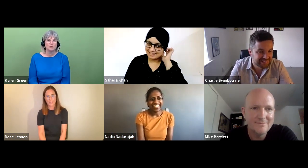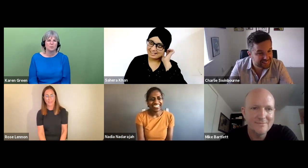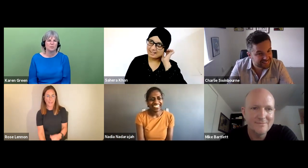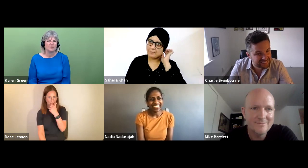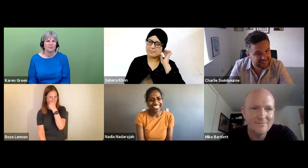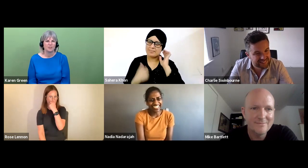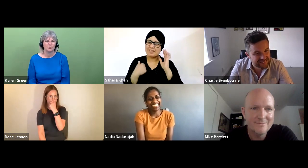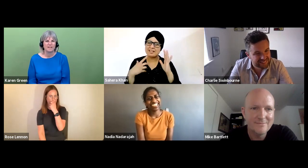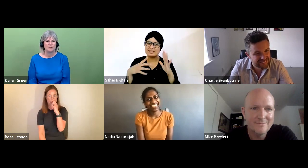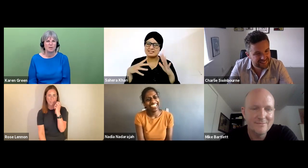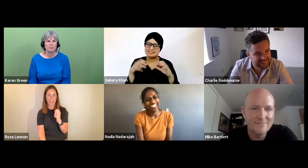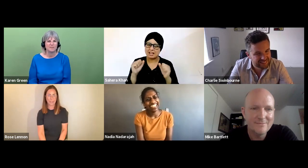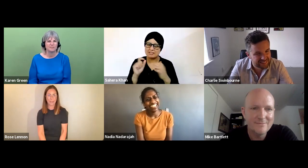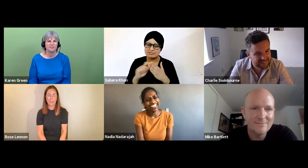Oh, I'm going to try and keep it brief.